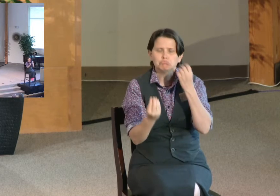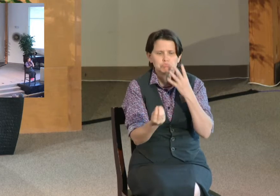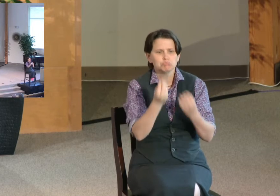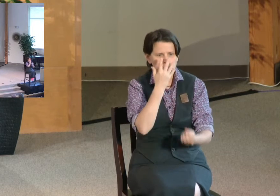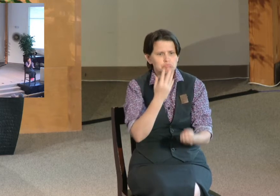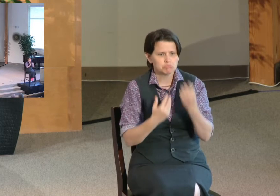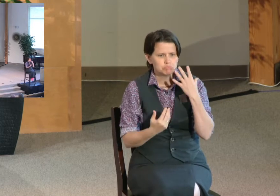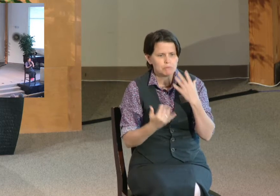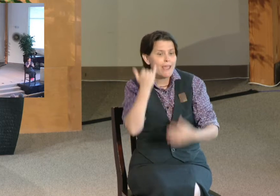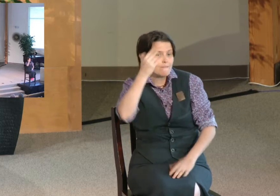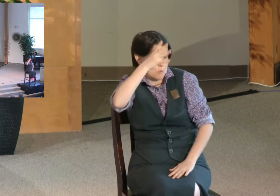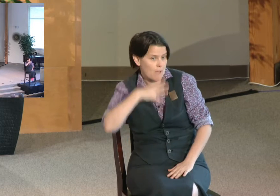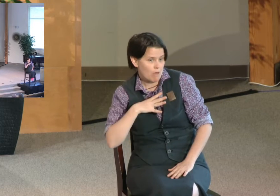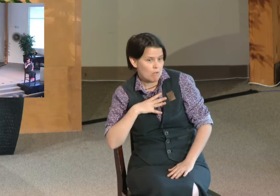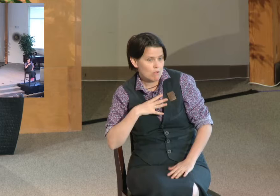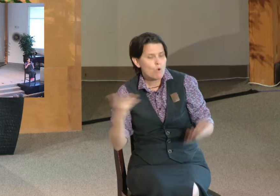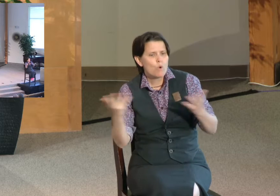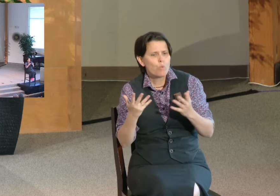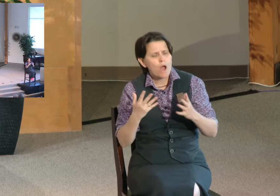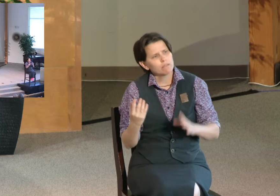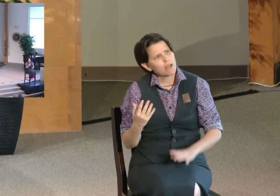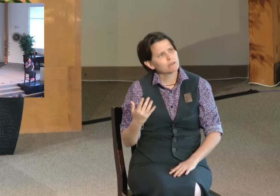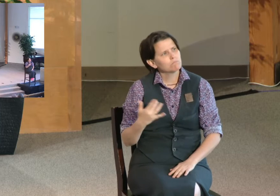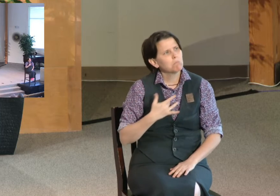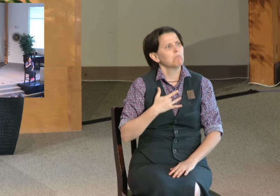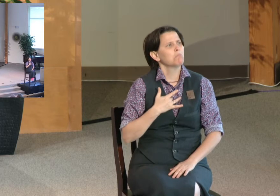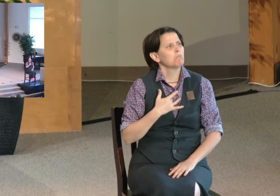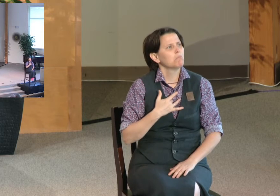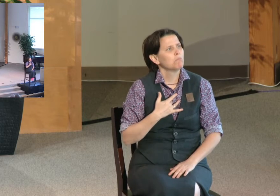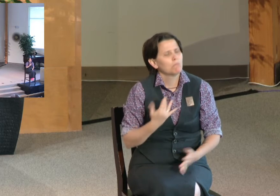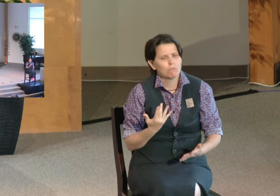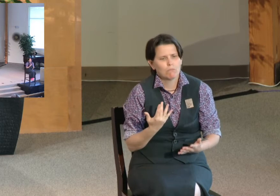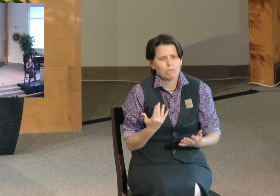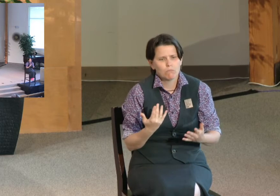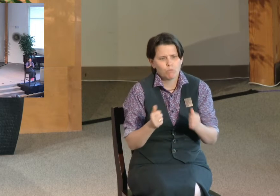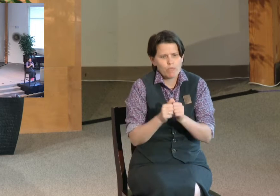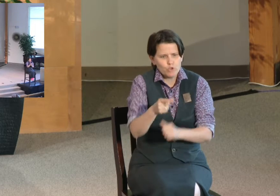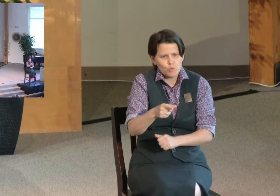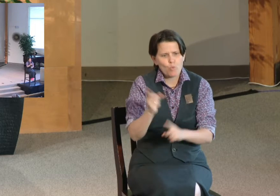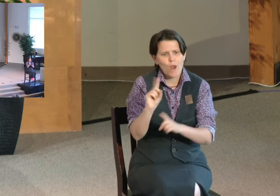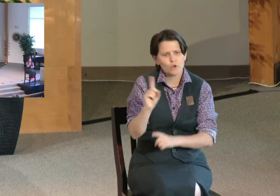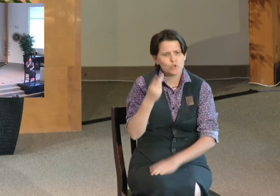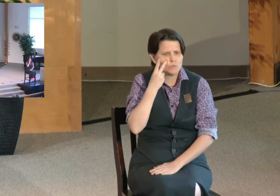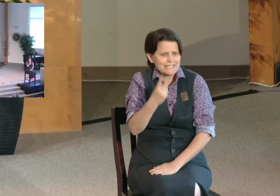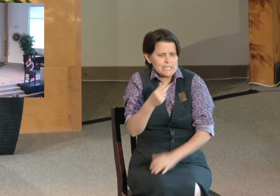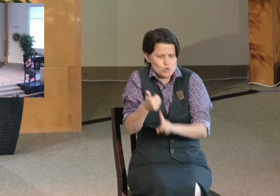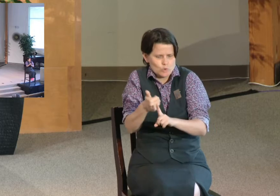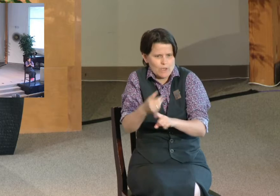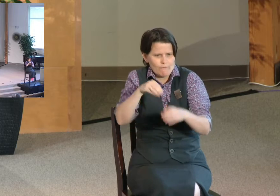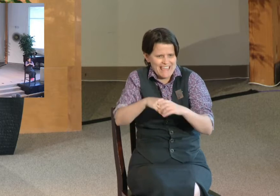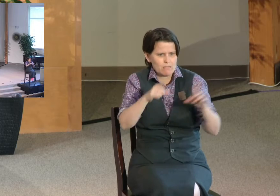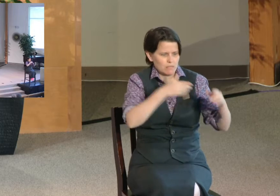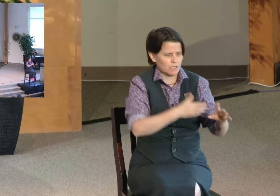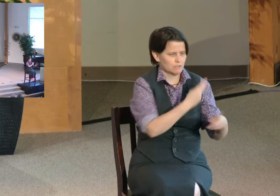Where do you see yourself? And then pay attention to some of the tips that you can use. And if you're a gal, I know you're seeing